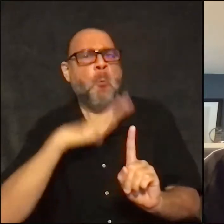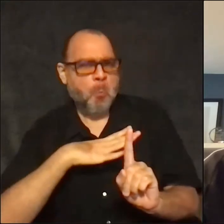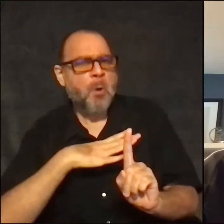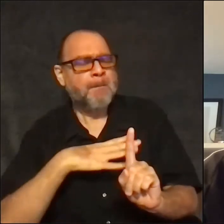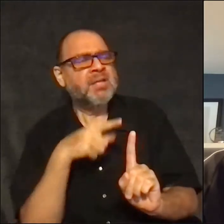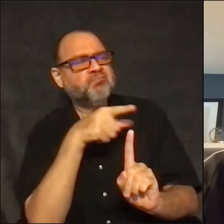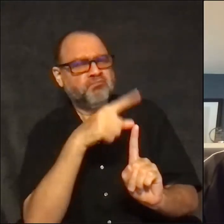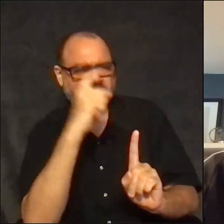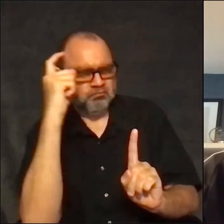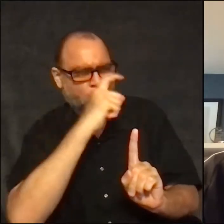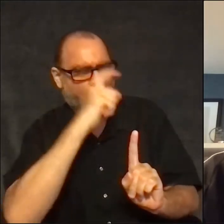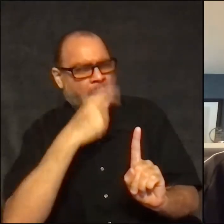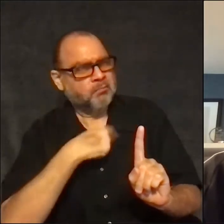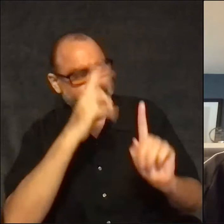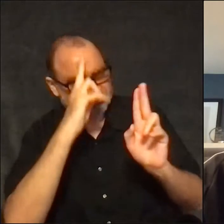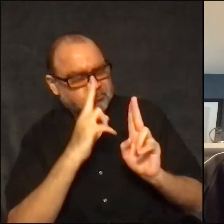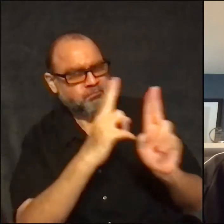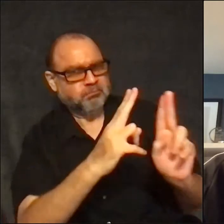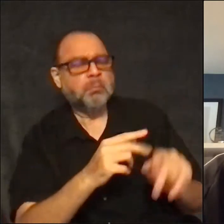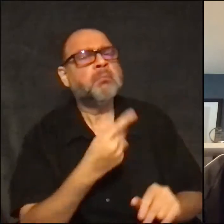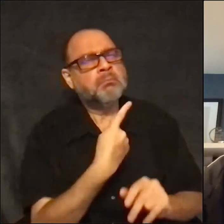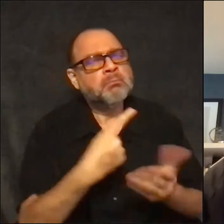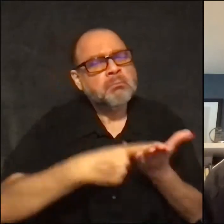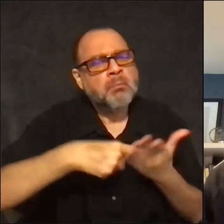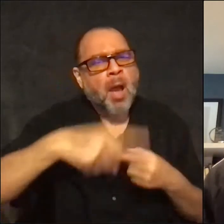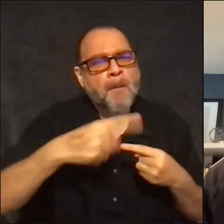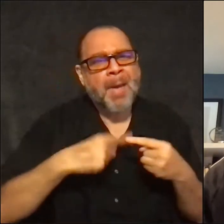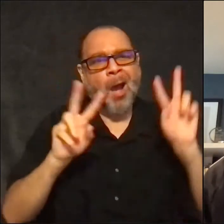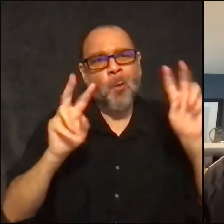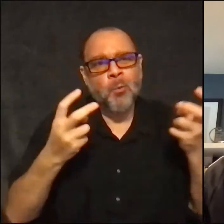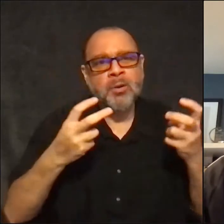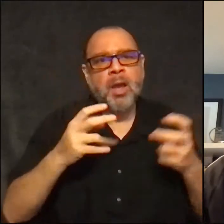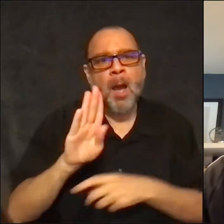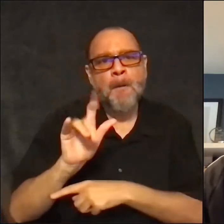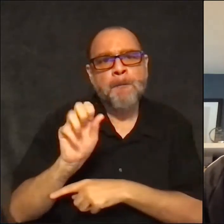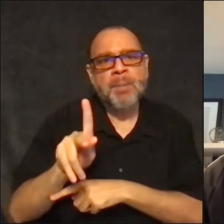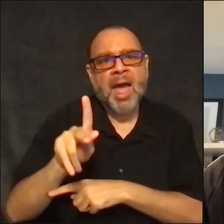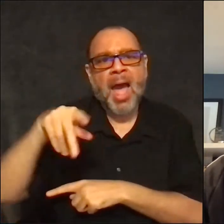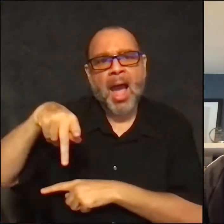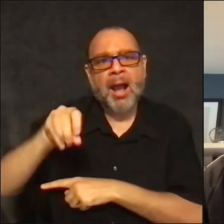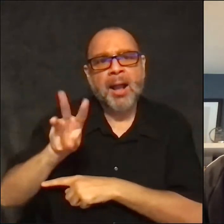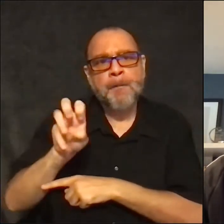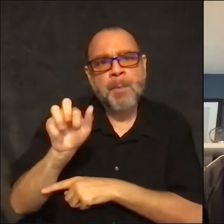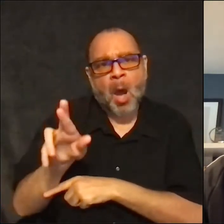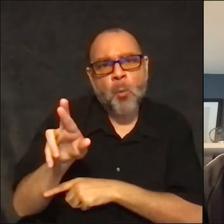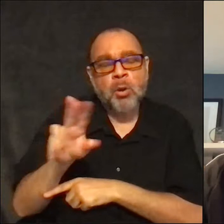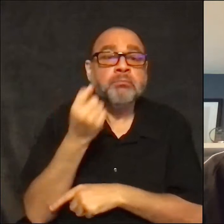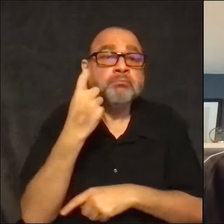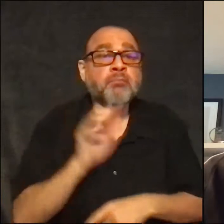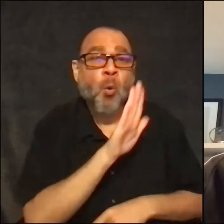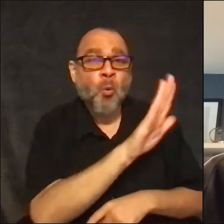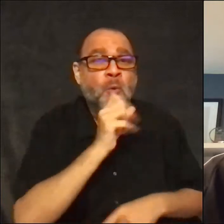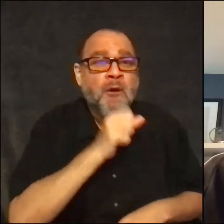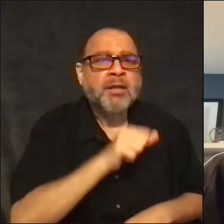years and look up to, she was talking about that she had a front row seat to the civil rights movement. And then after